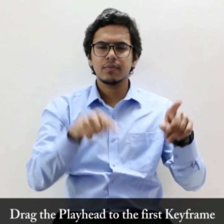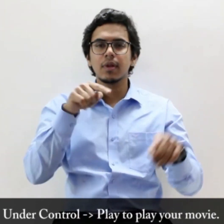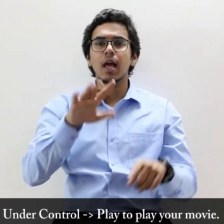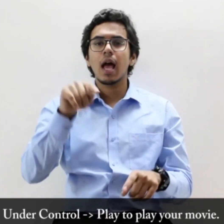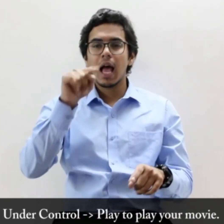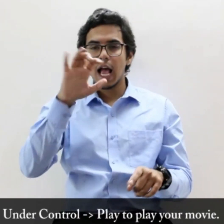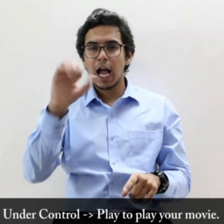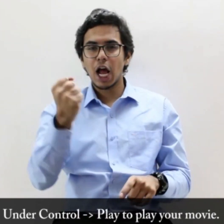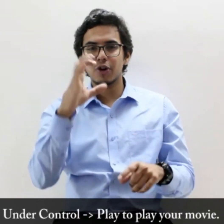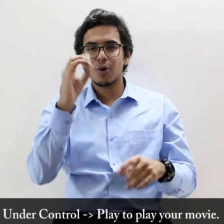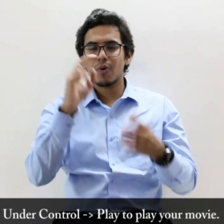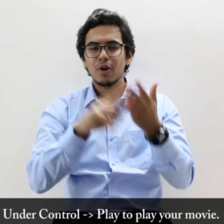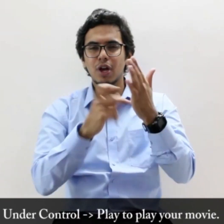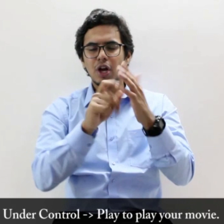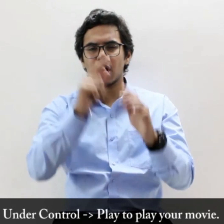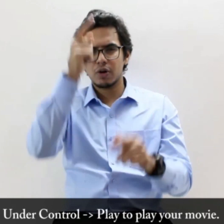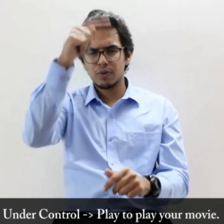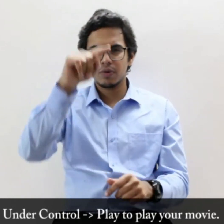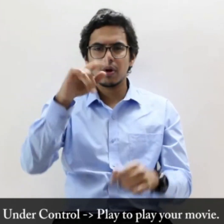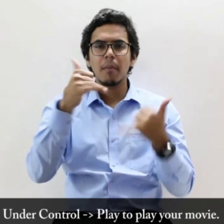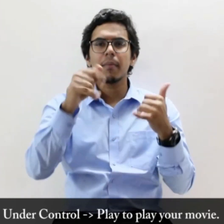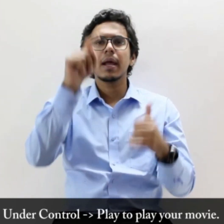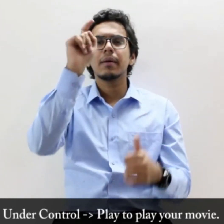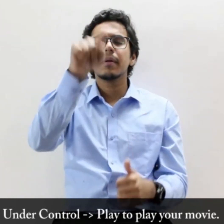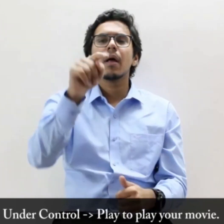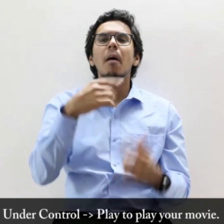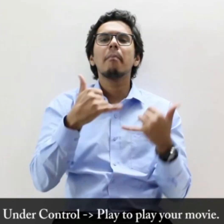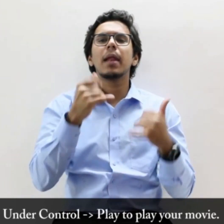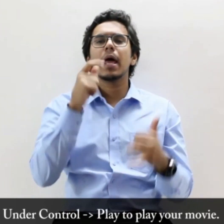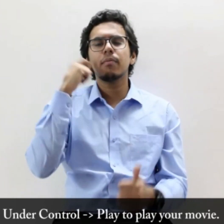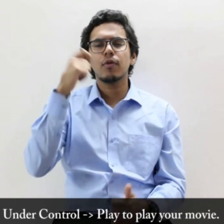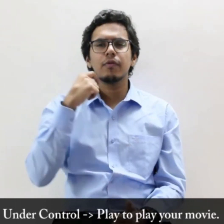Under control, play to play your movie.